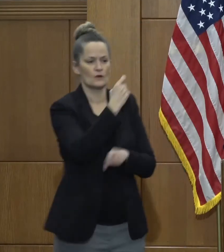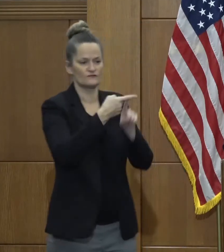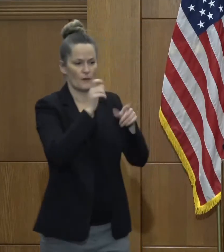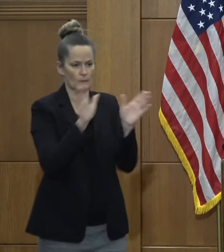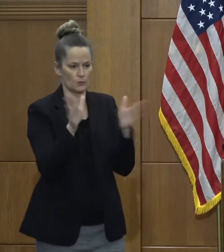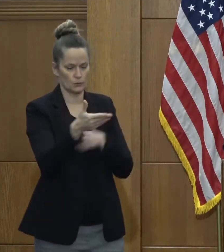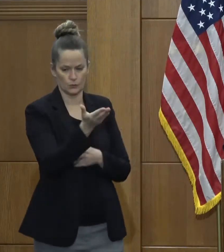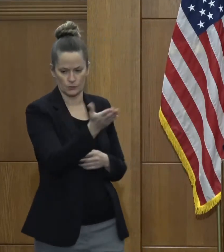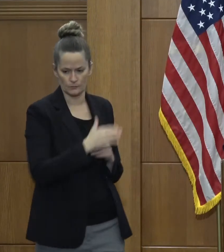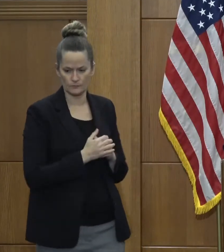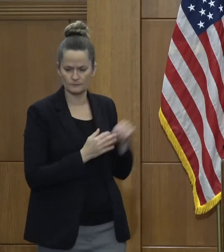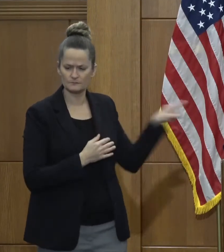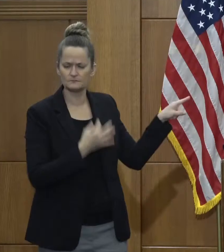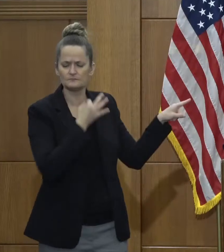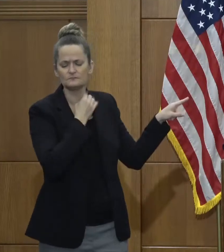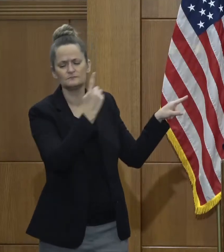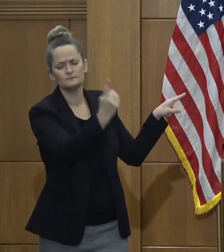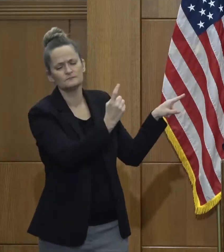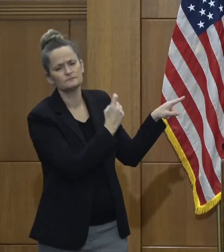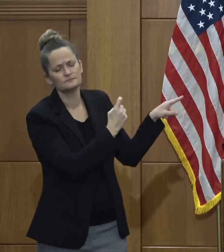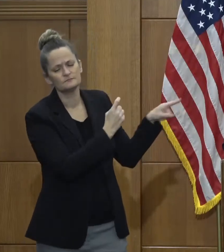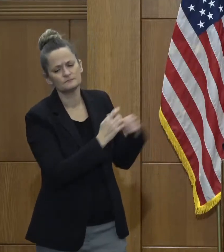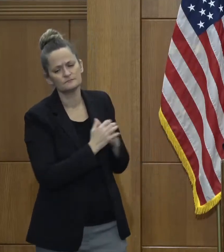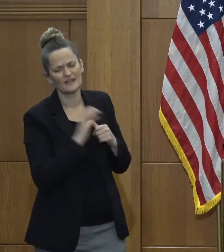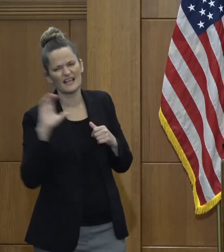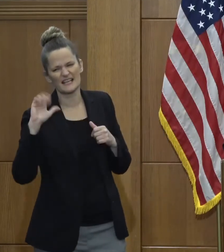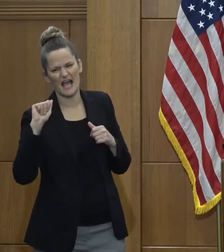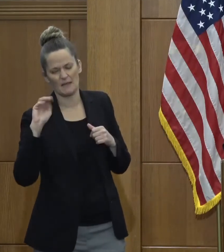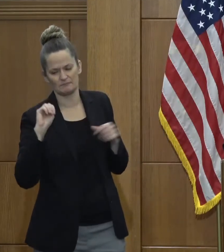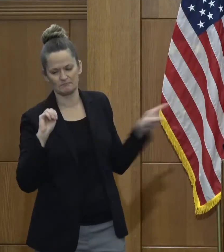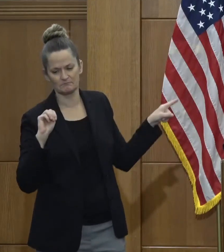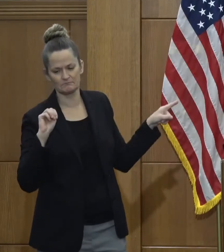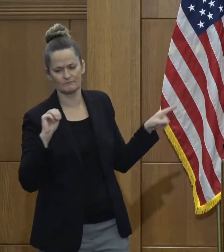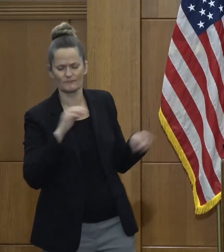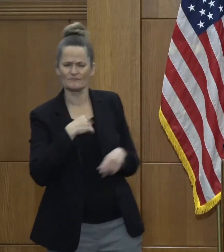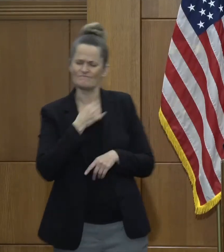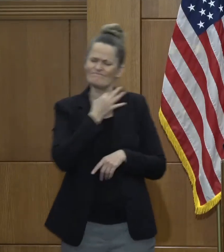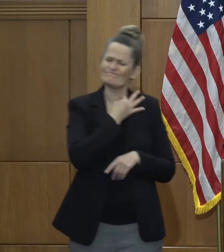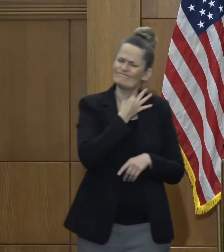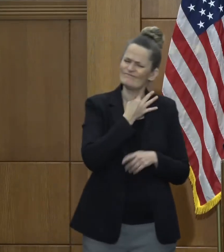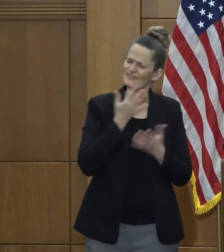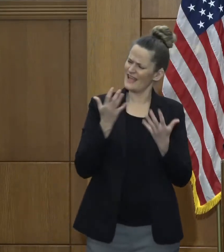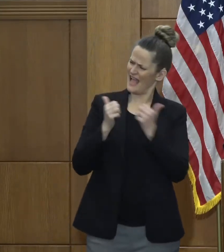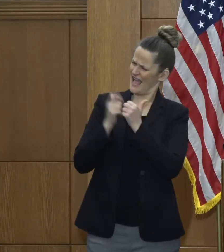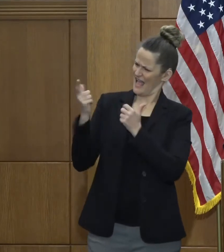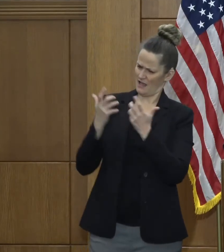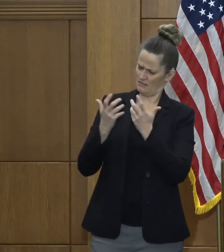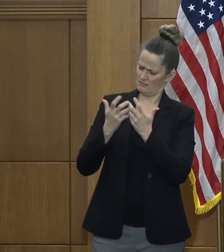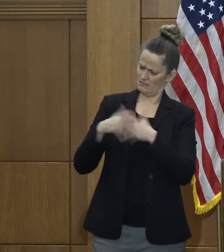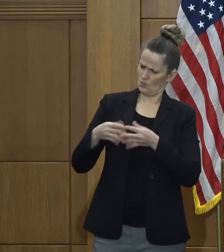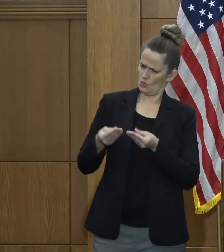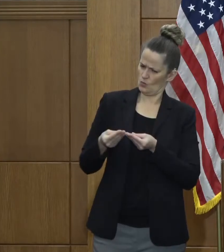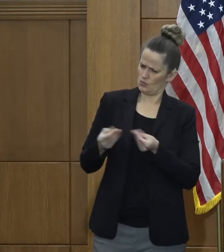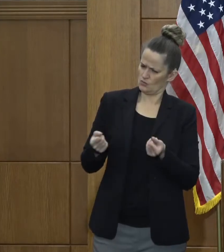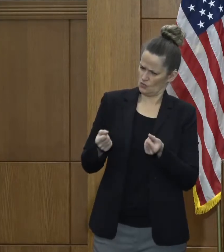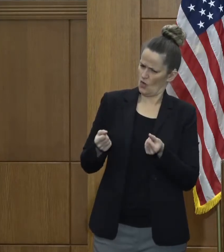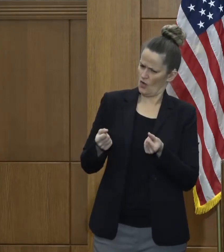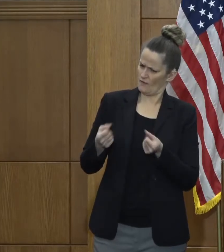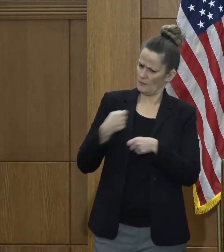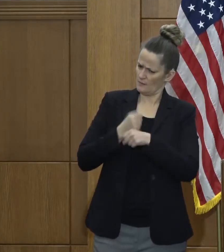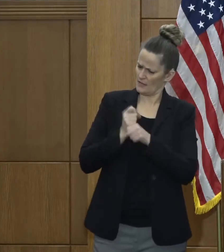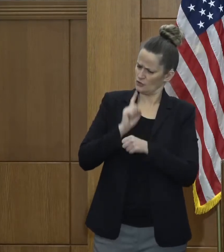Again, just to clarify, when you say, what do you mean by resolved then? As in like no more wrong ballots were being given out? That's